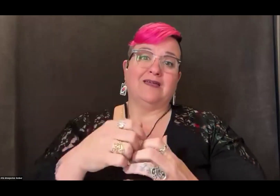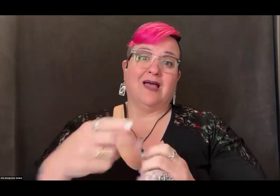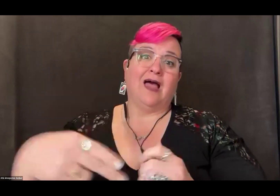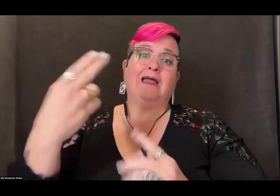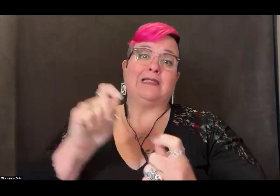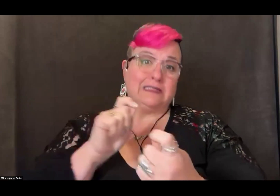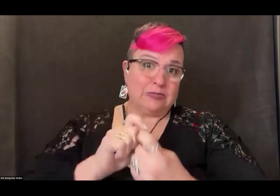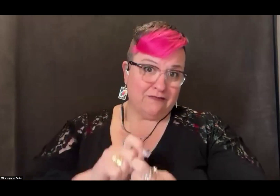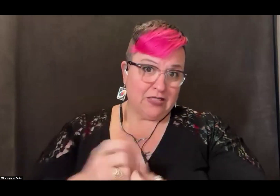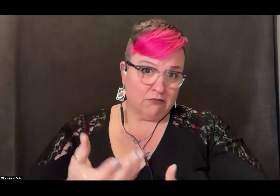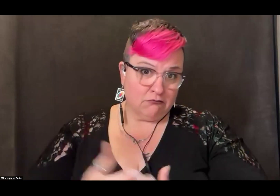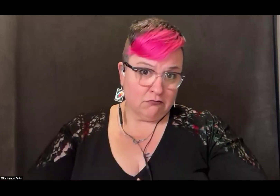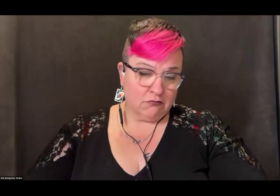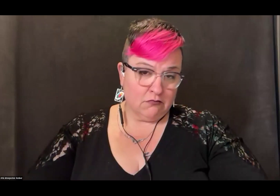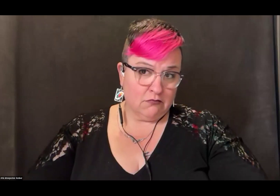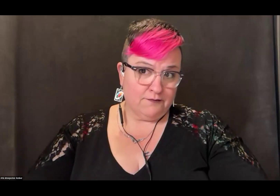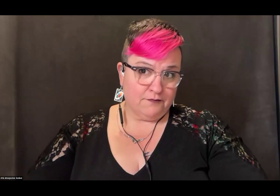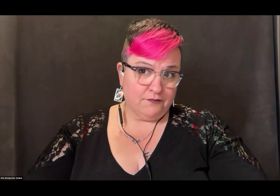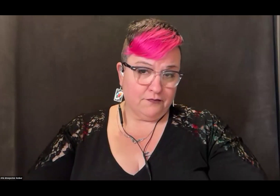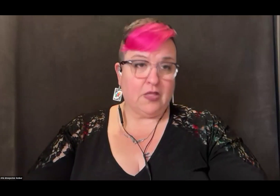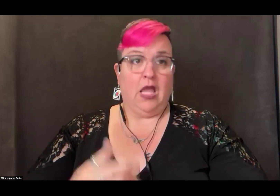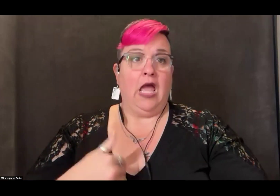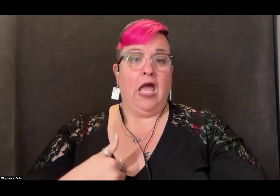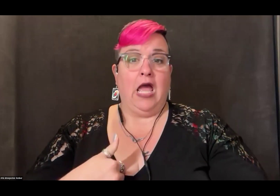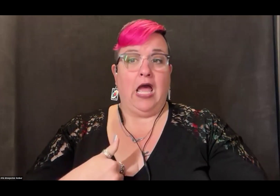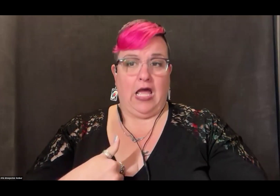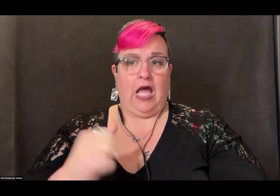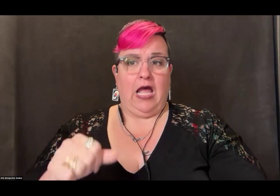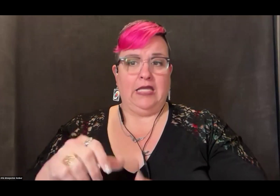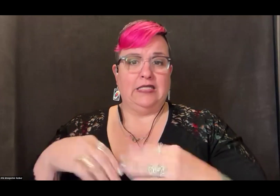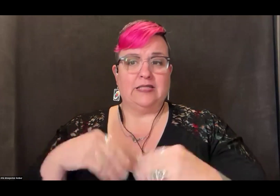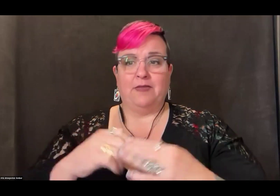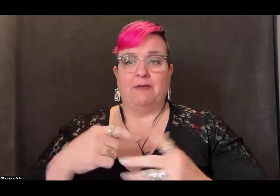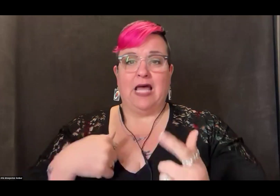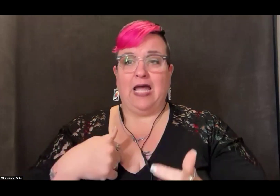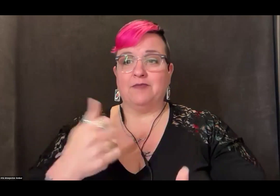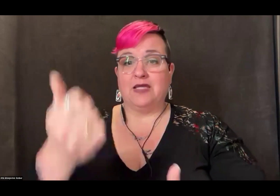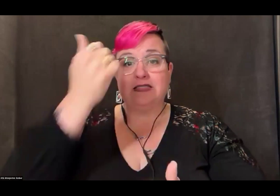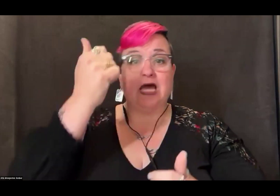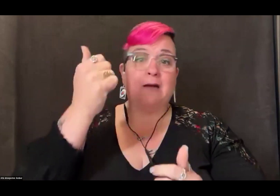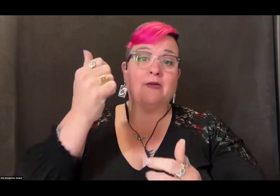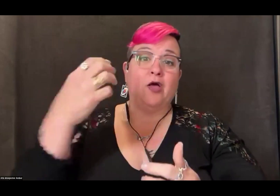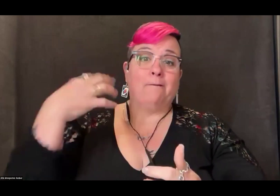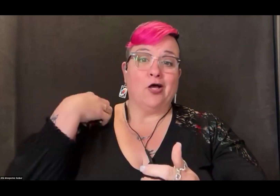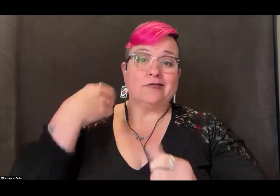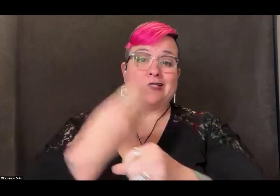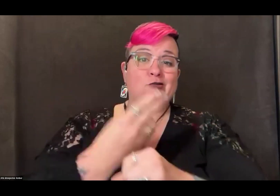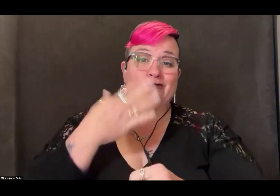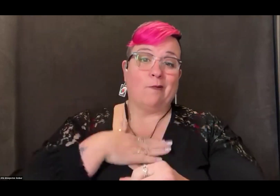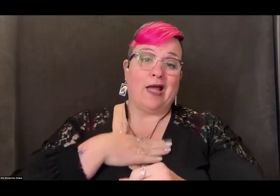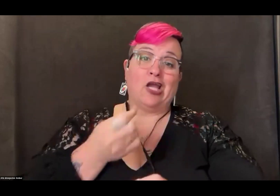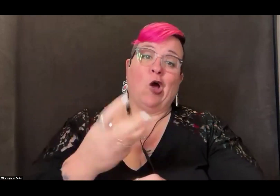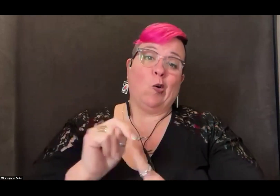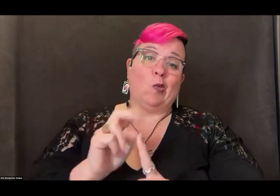specific. Well, I would take that one, Fernando, except I'm the dumb boss that just uses it for my own practical